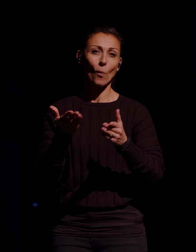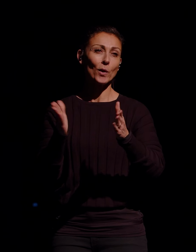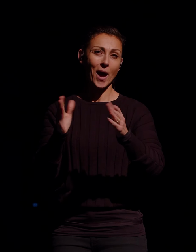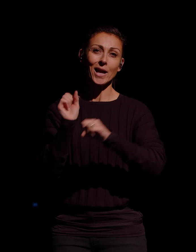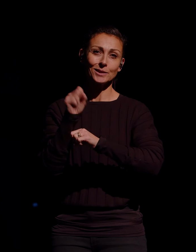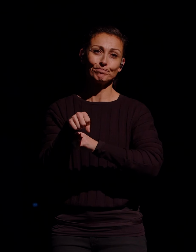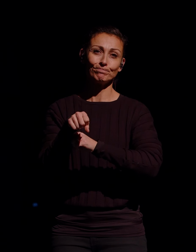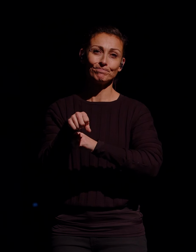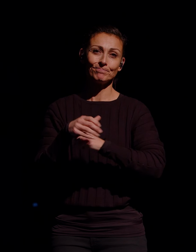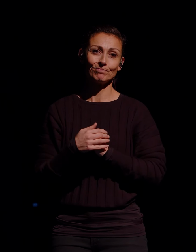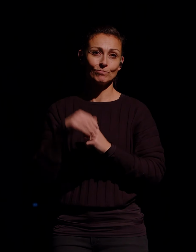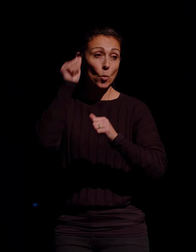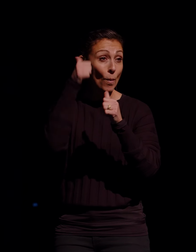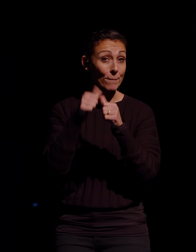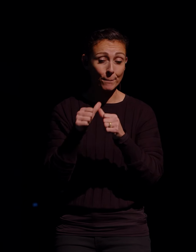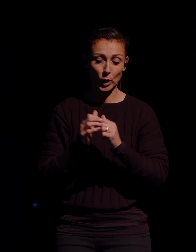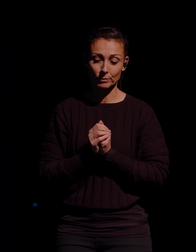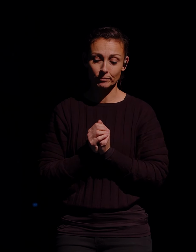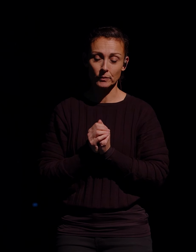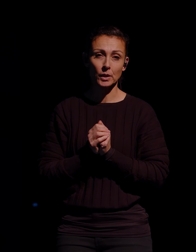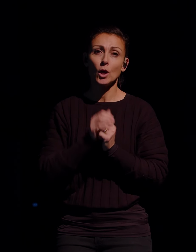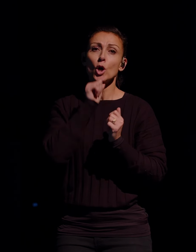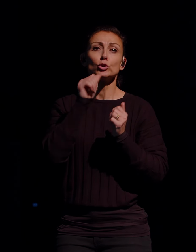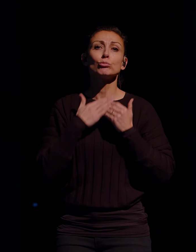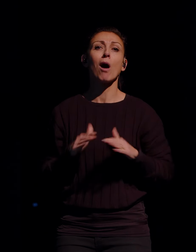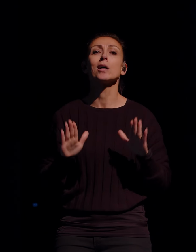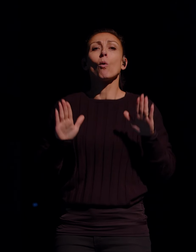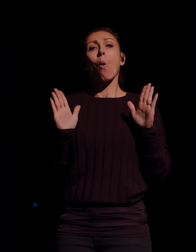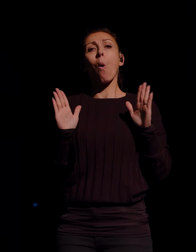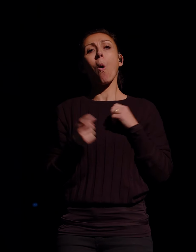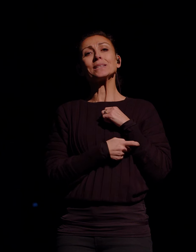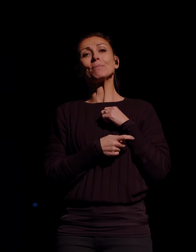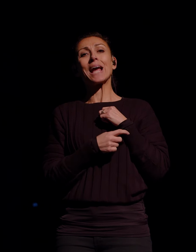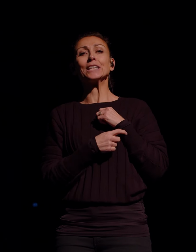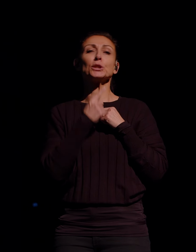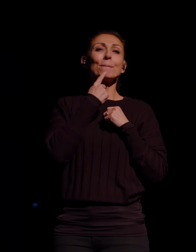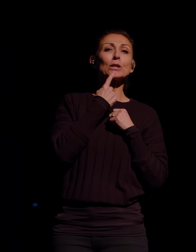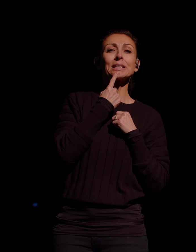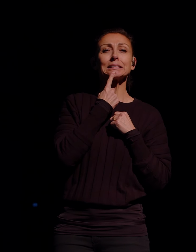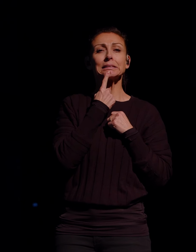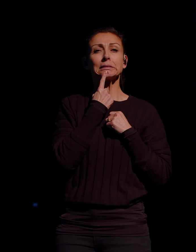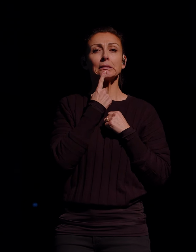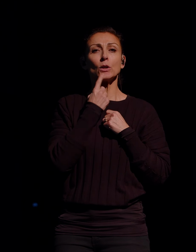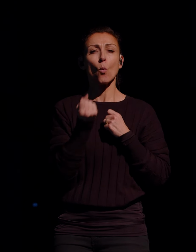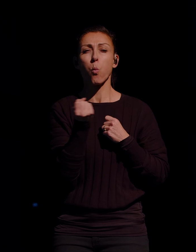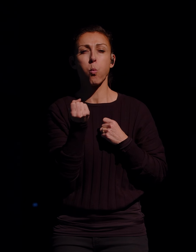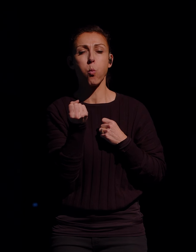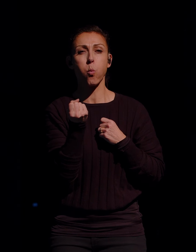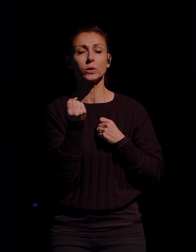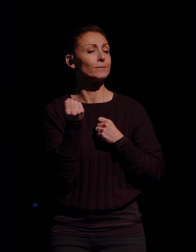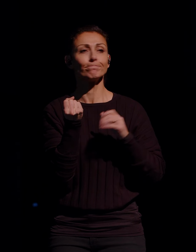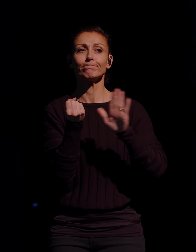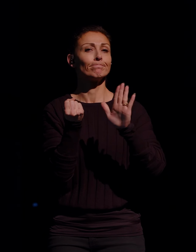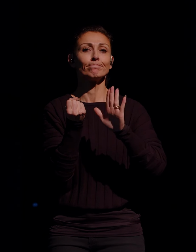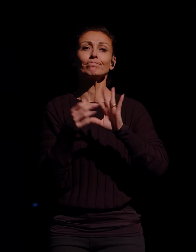To remember to never succumb to the temptation of bitterness. To